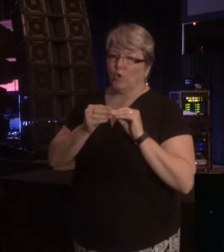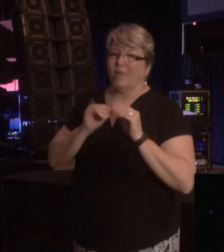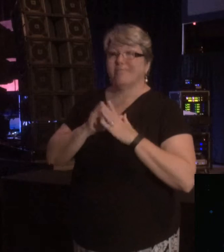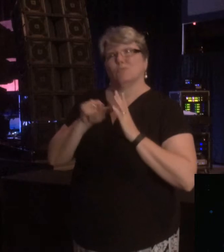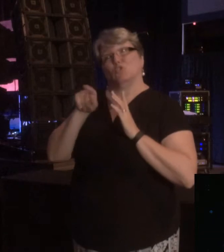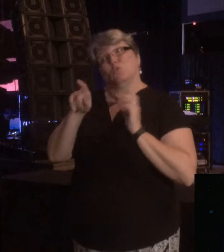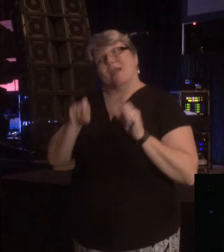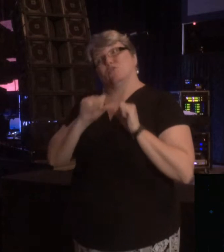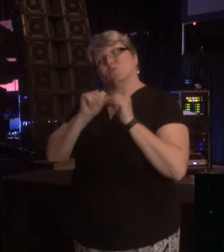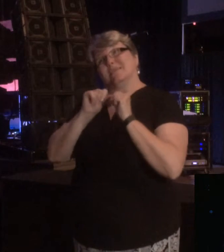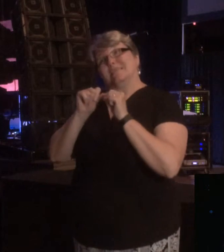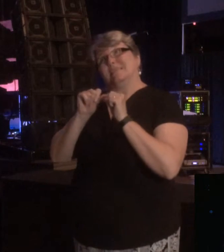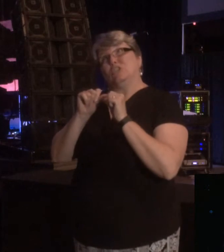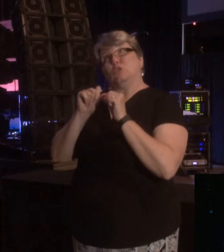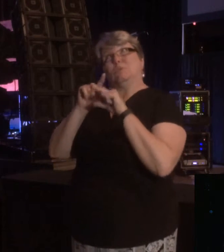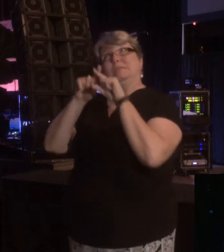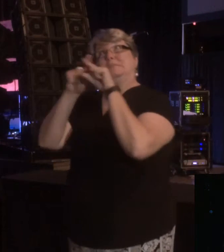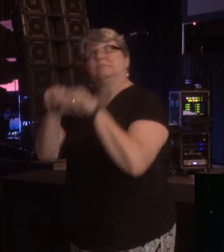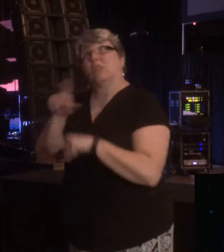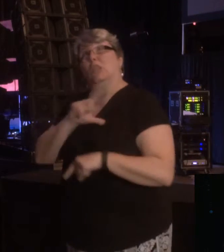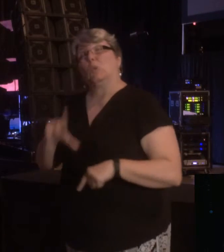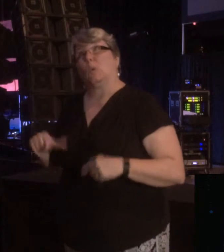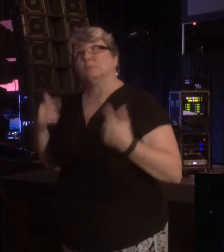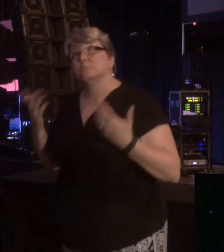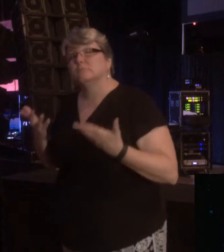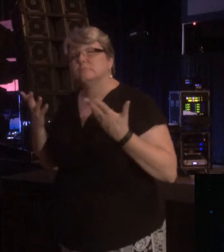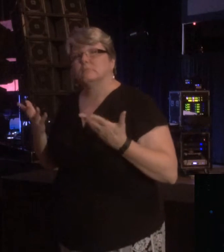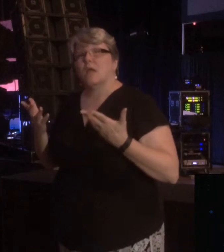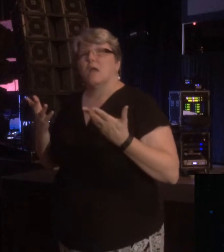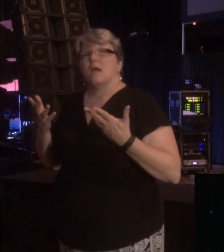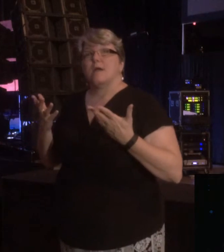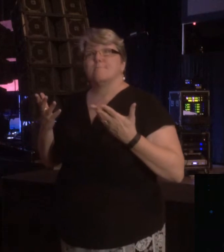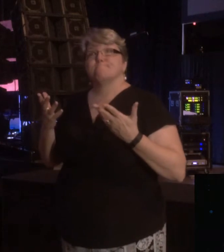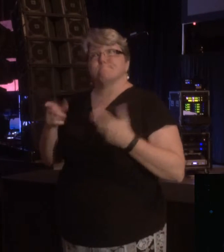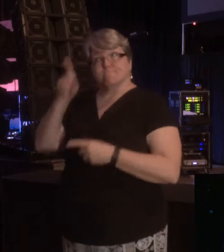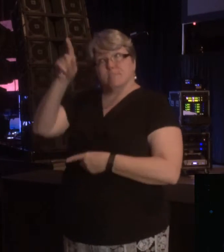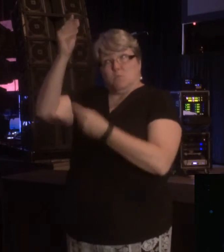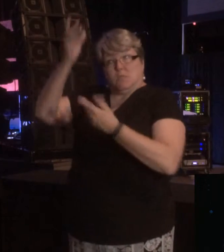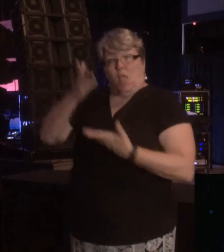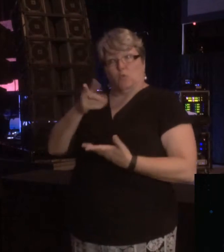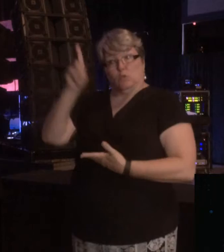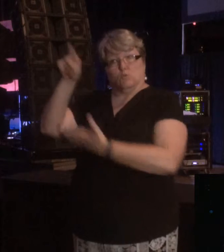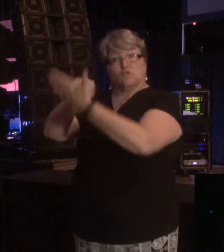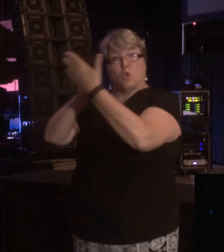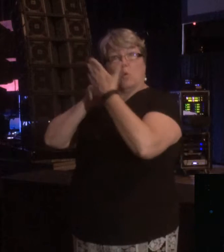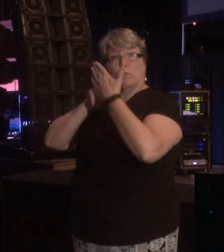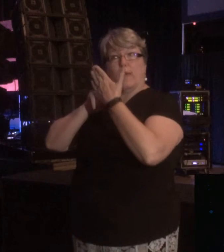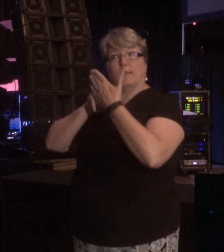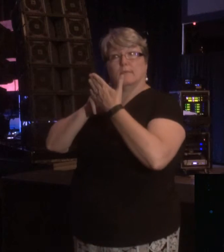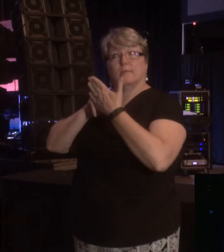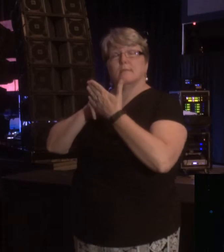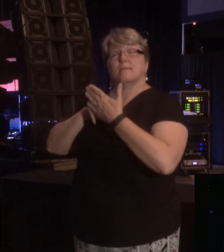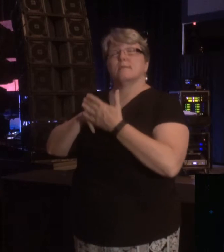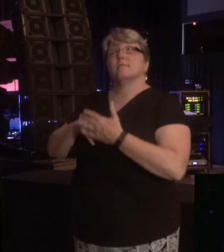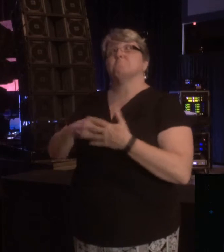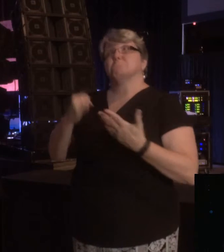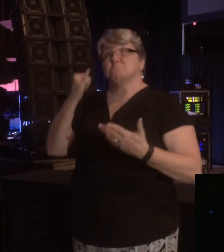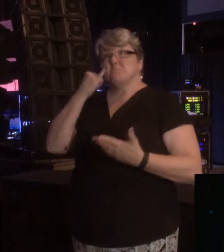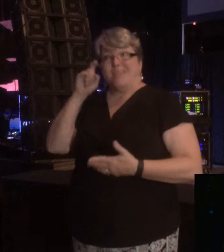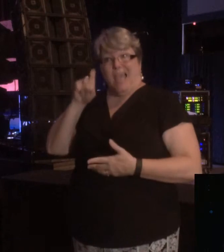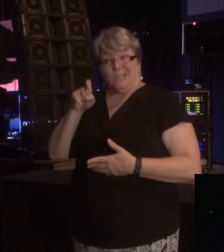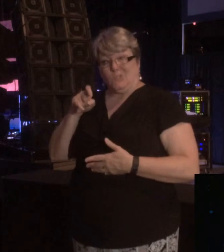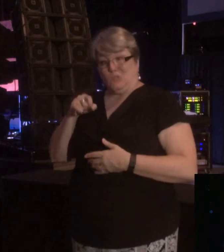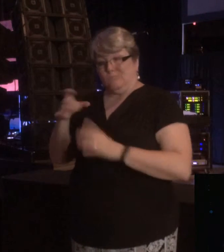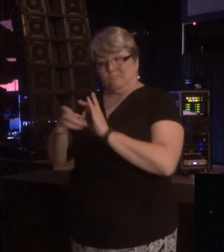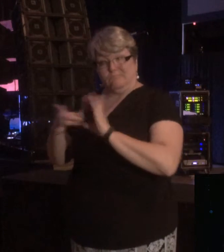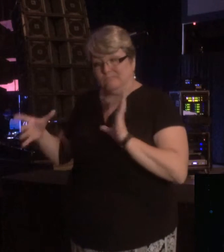same. Logistically, it just looks a little different. Mm-hmm. And we had a season when we were dating where I think this